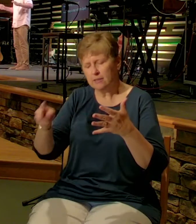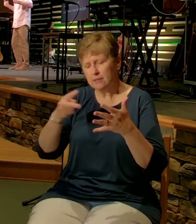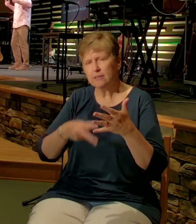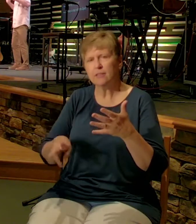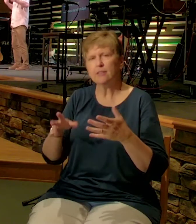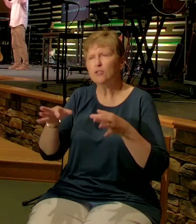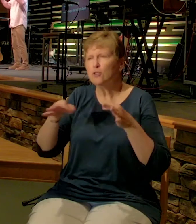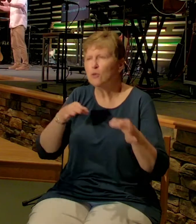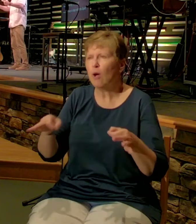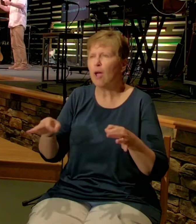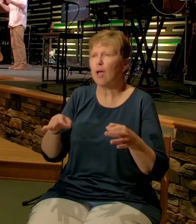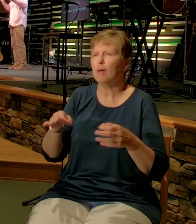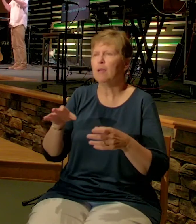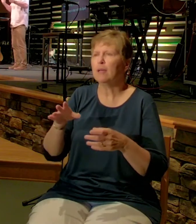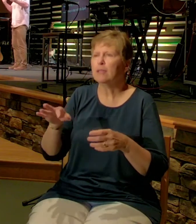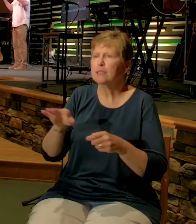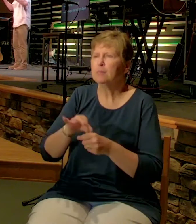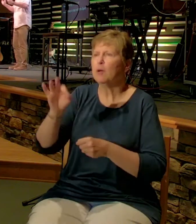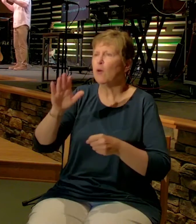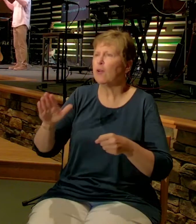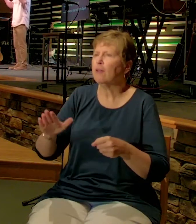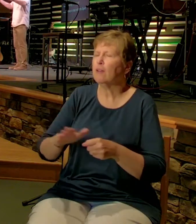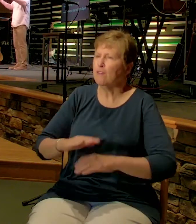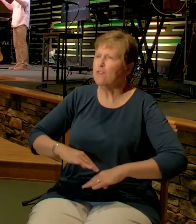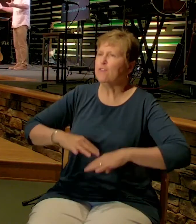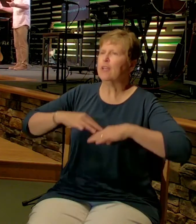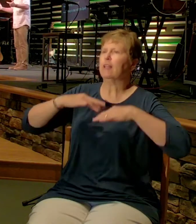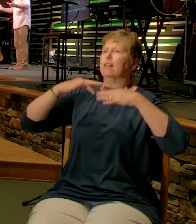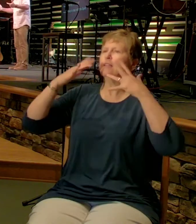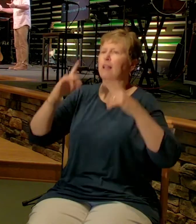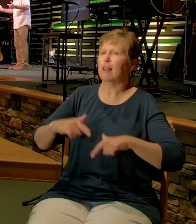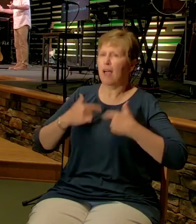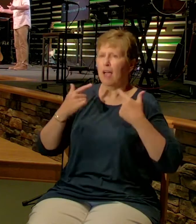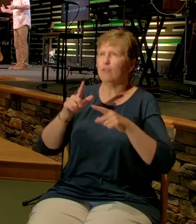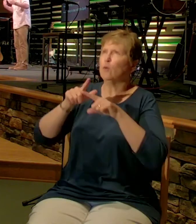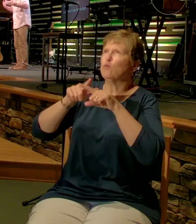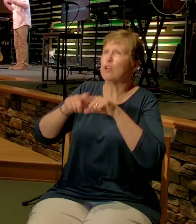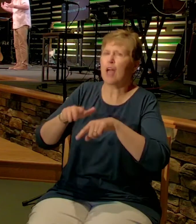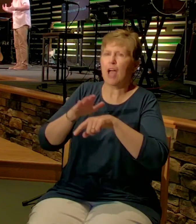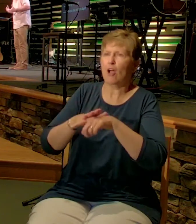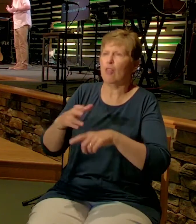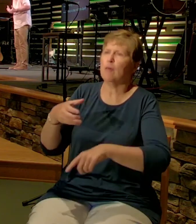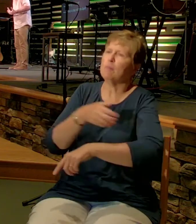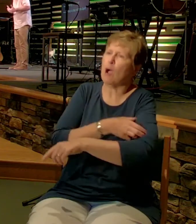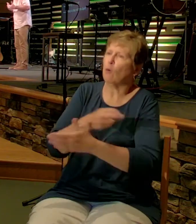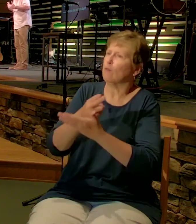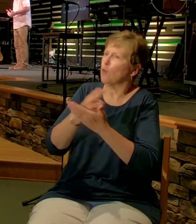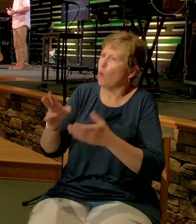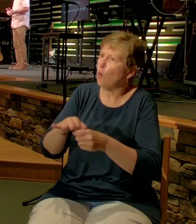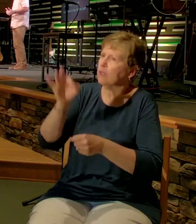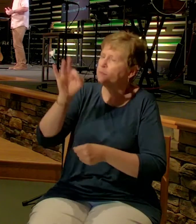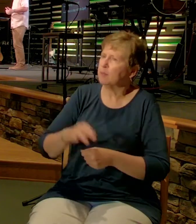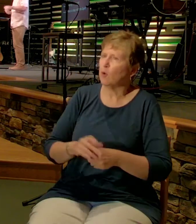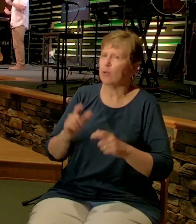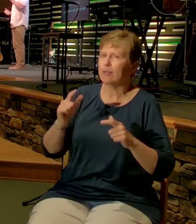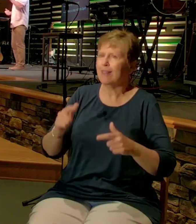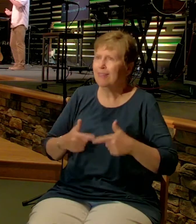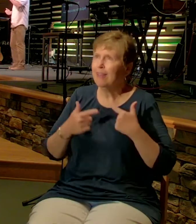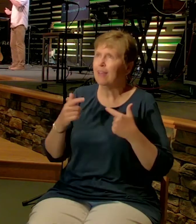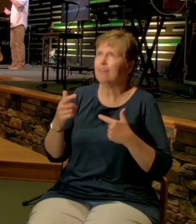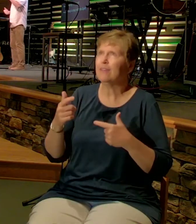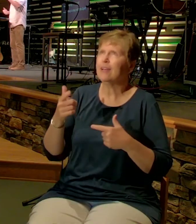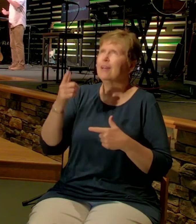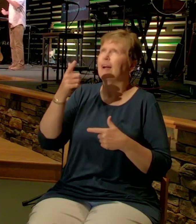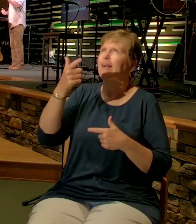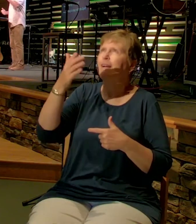life, where one relies upon the power of the Holy Spirit to live that godly life. And I just